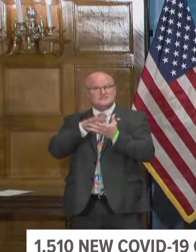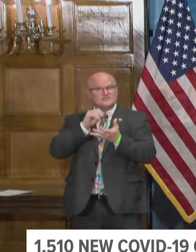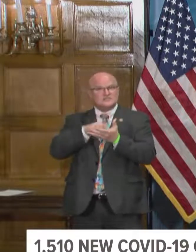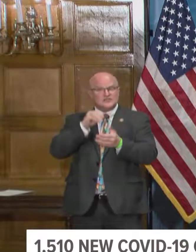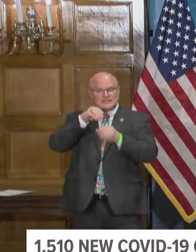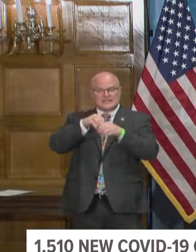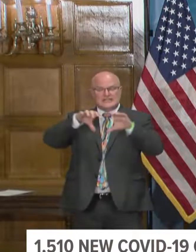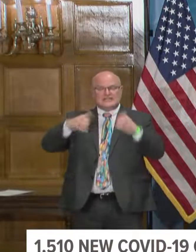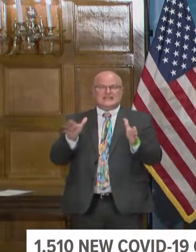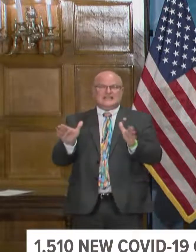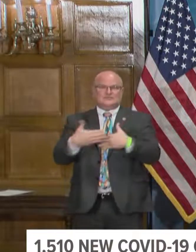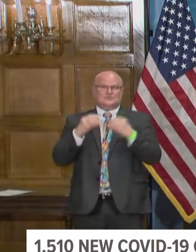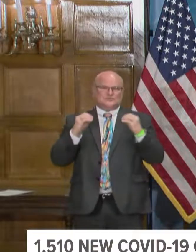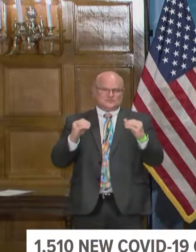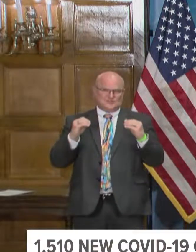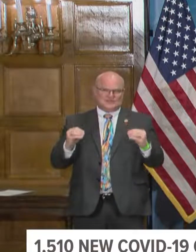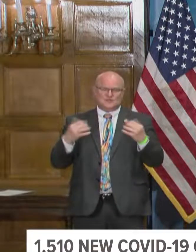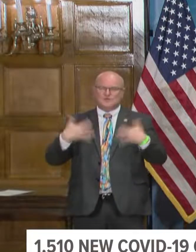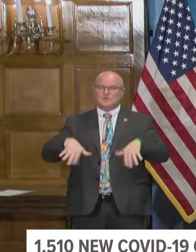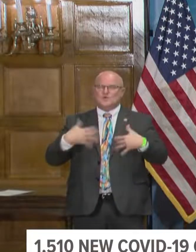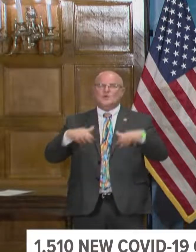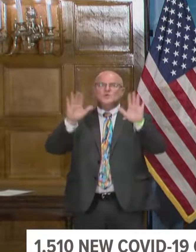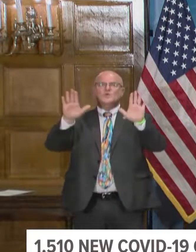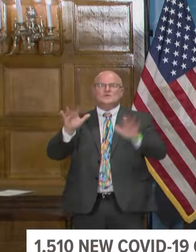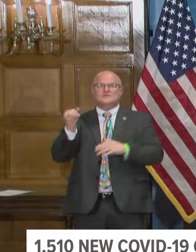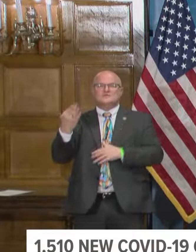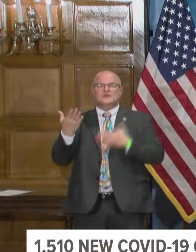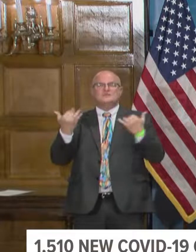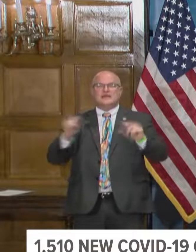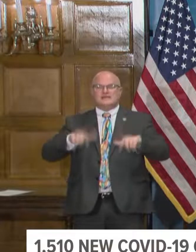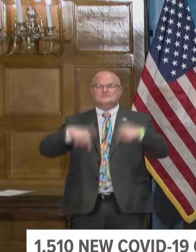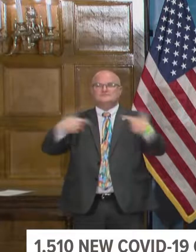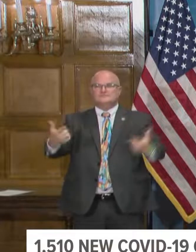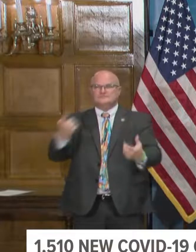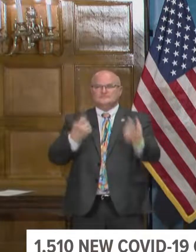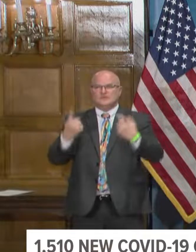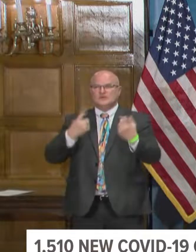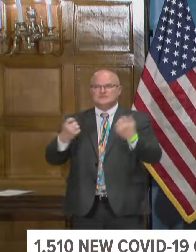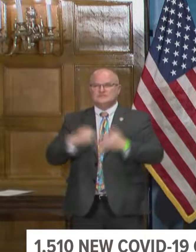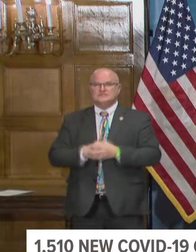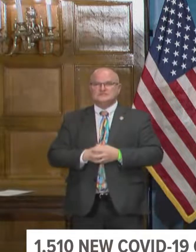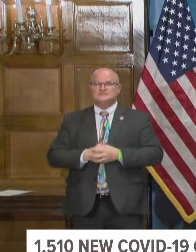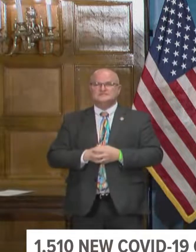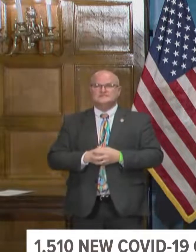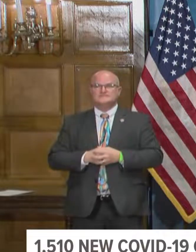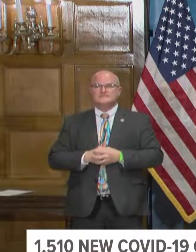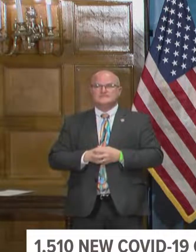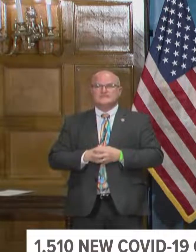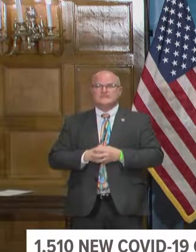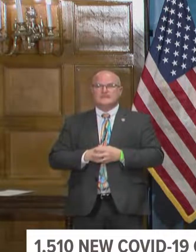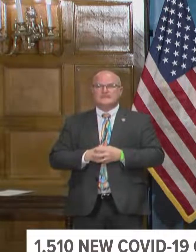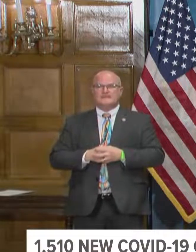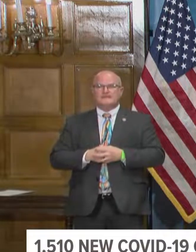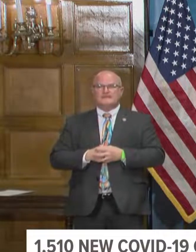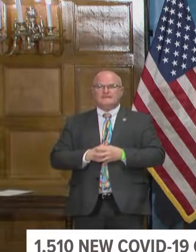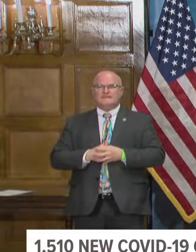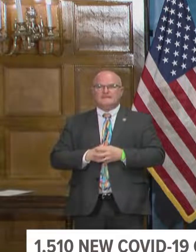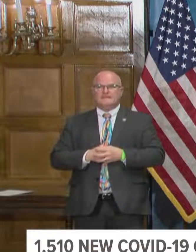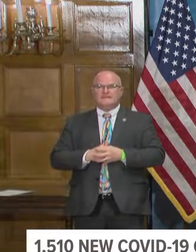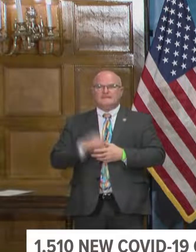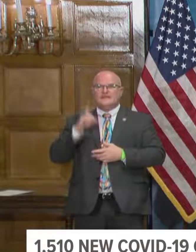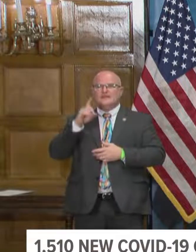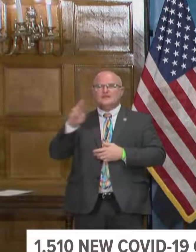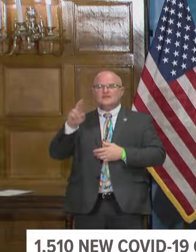in-classroom instruction. They have done a terrific job. With that, we're glad to take any questions. Hi, I have a question for Dr.